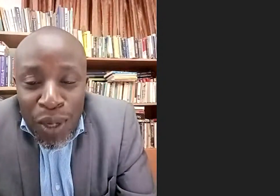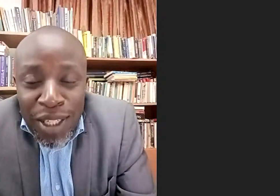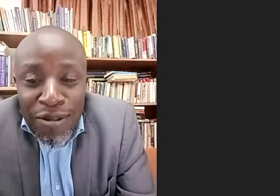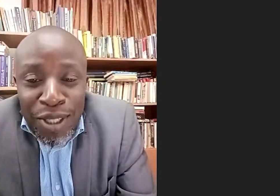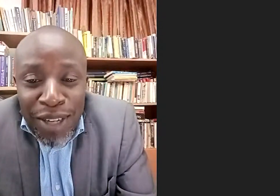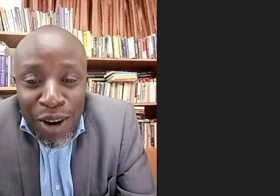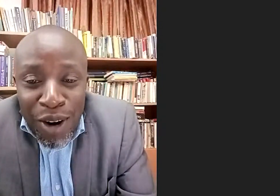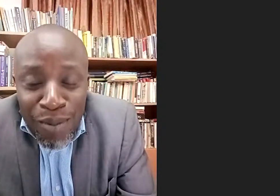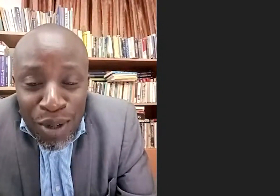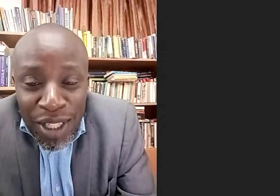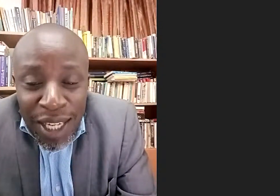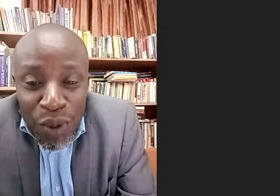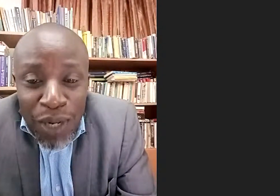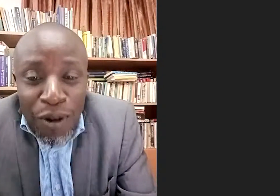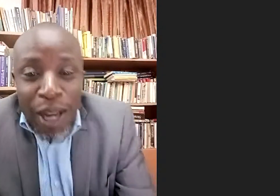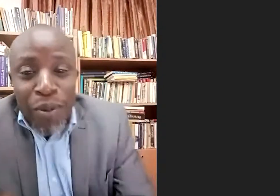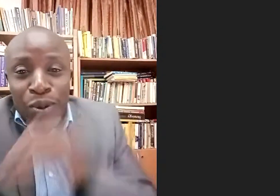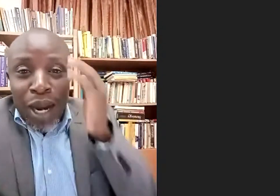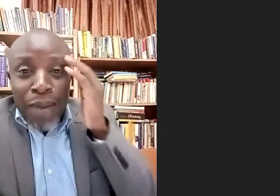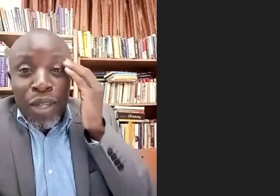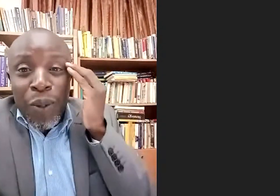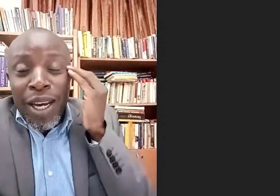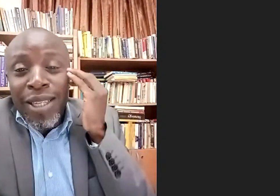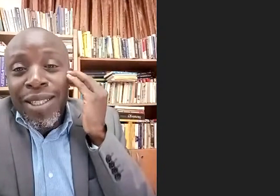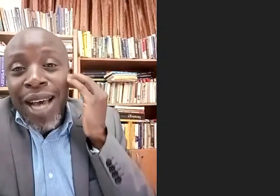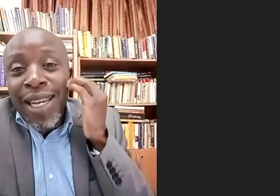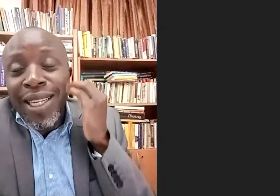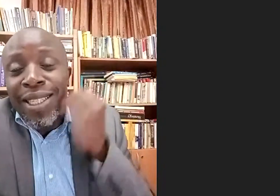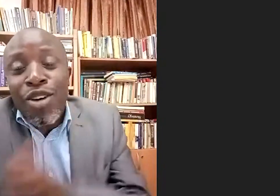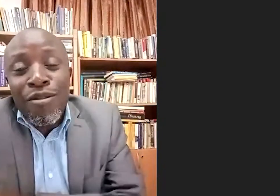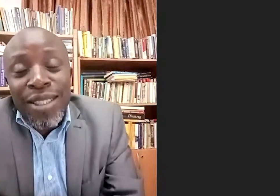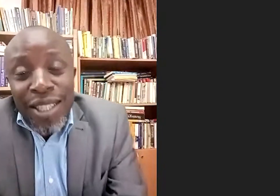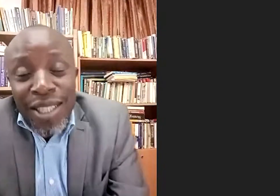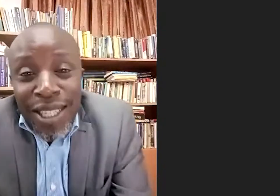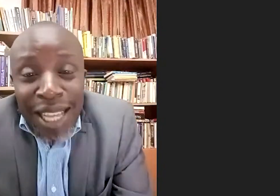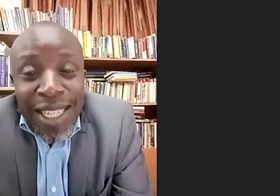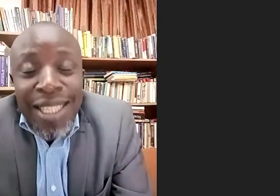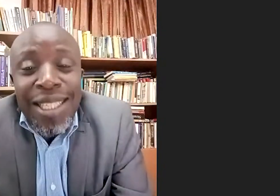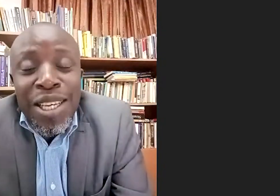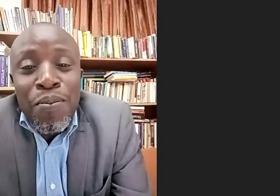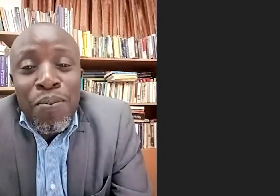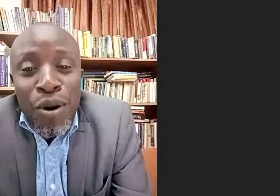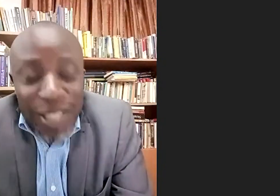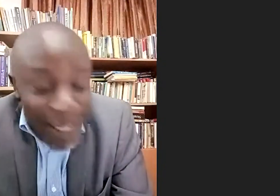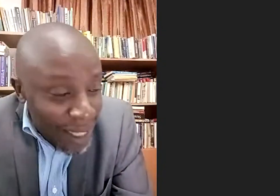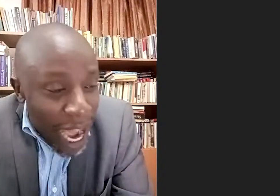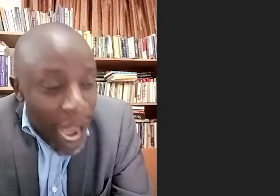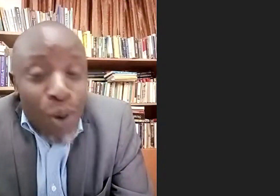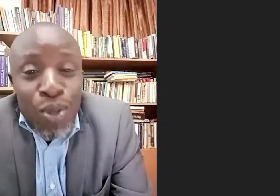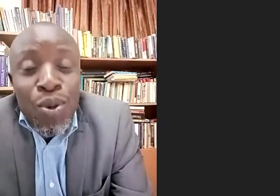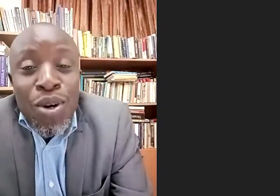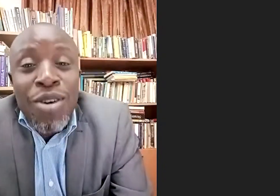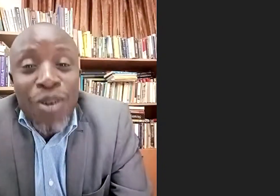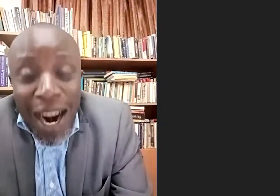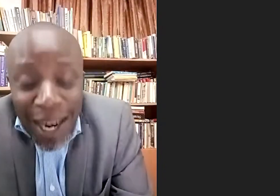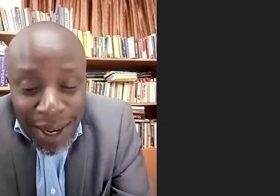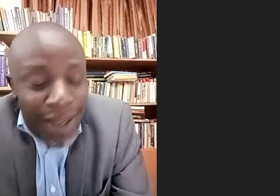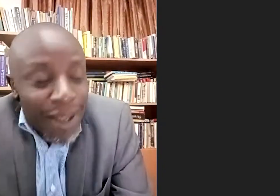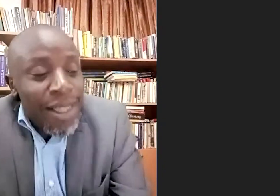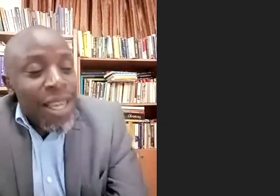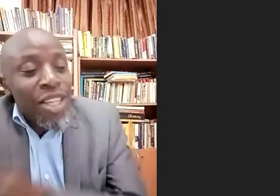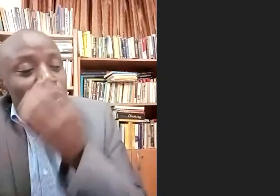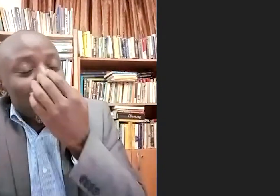Yes, we are waiting for several emojis as we wait for other people to come so that we can start this conversation that is important, how to